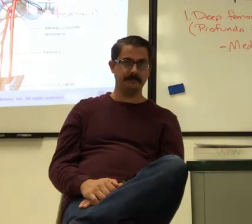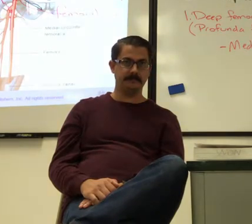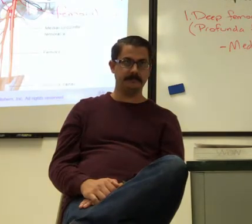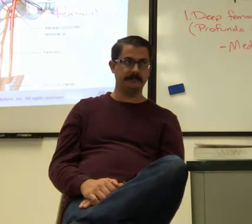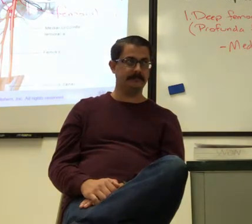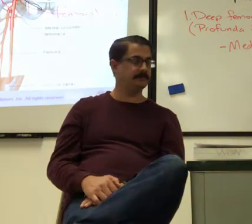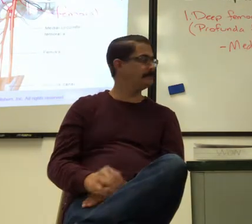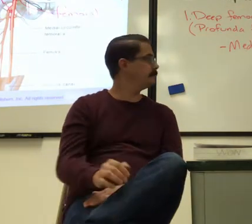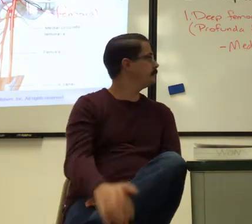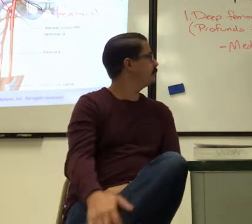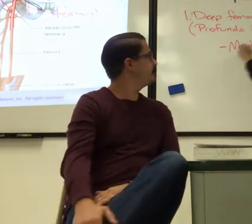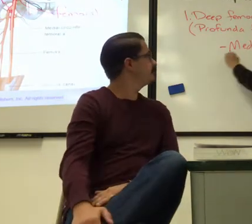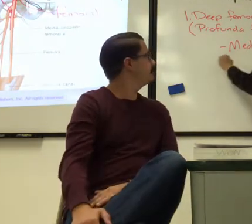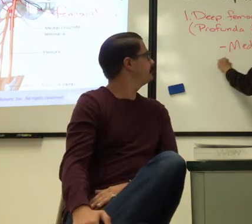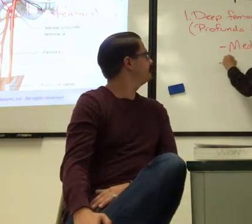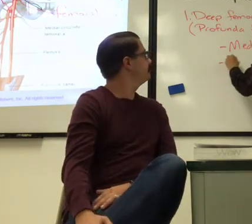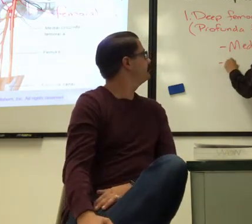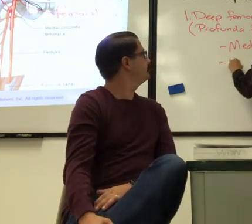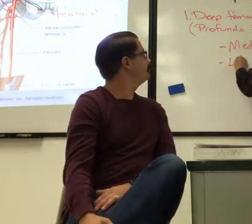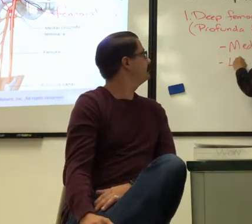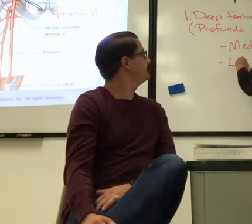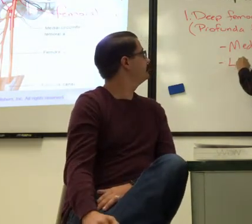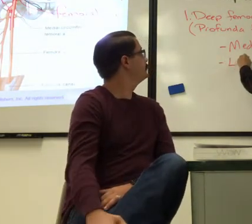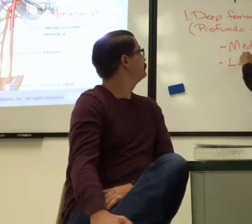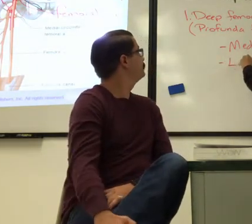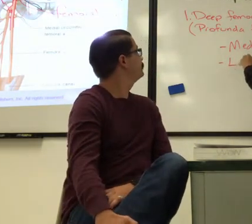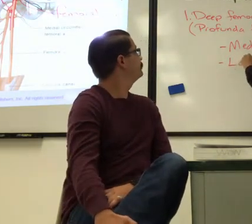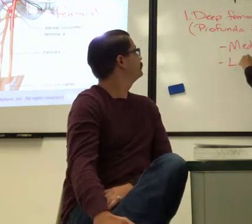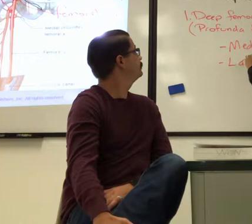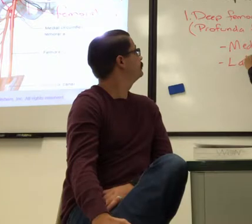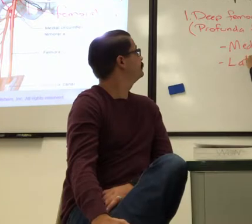circumflex artery, lateral.